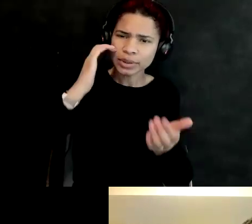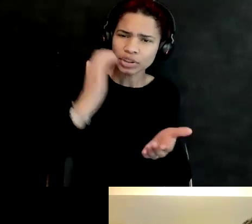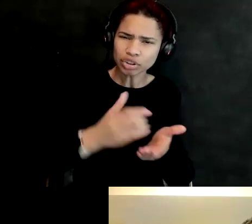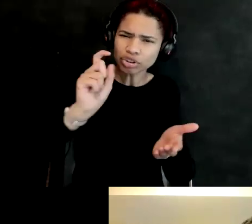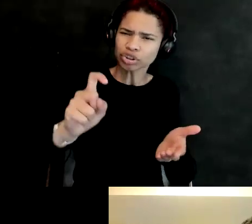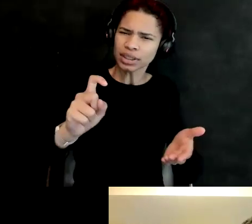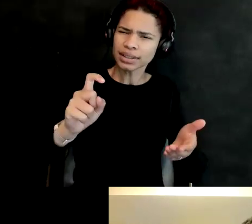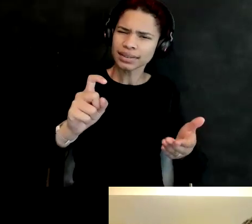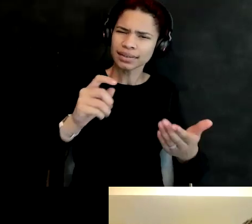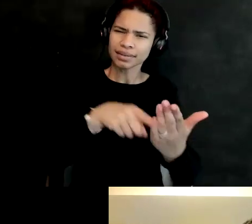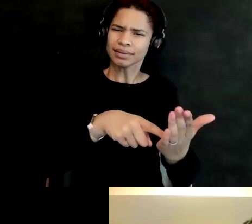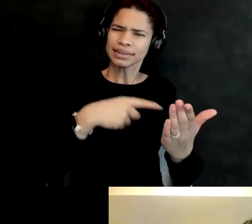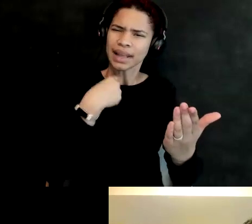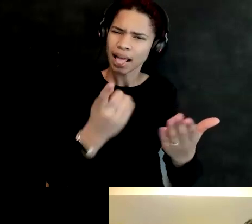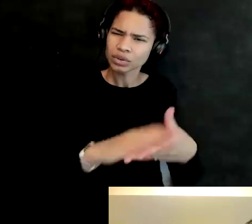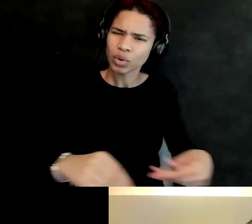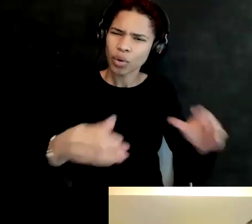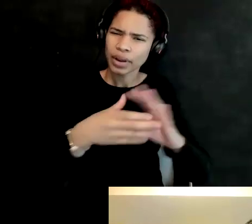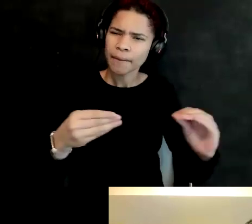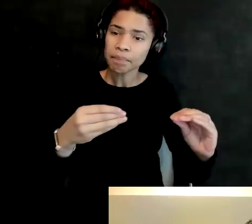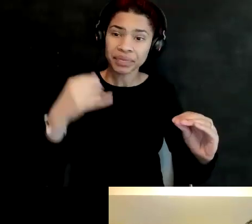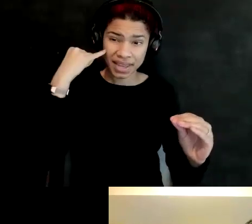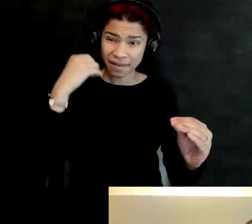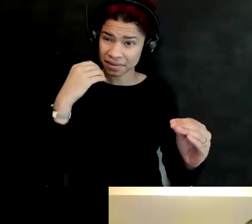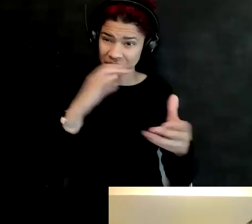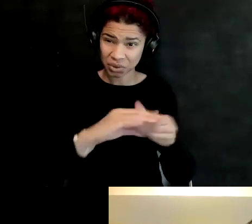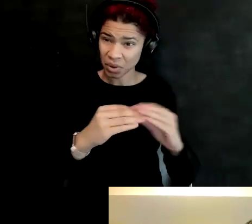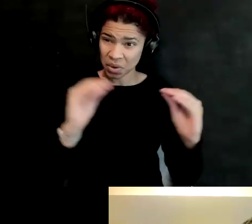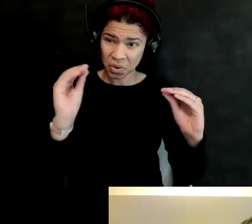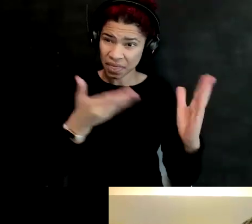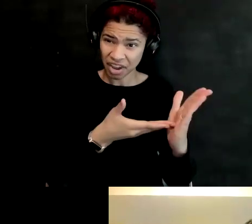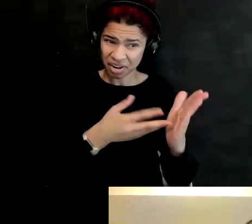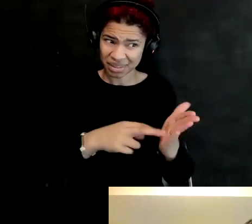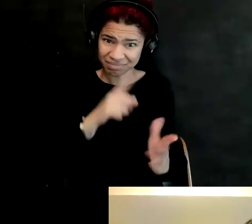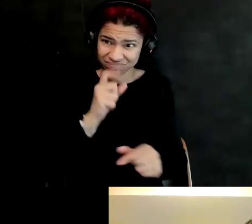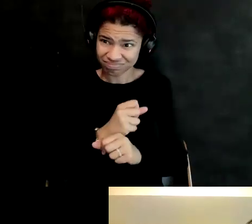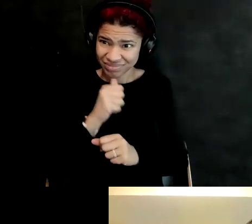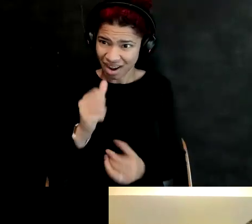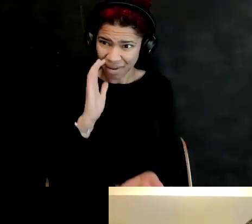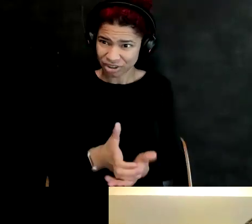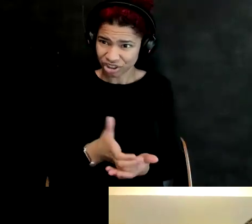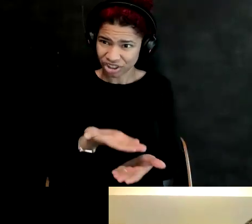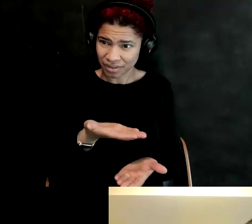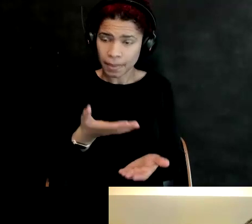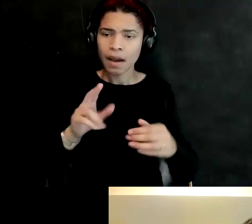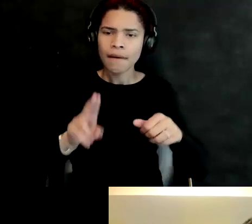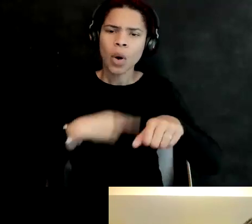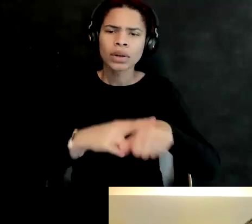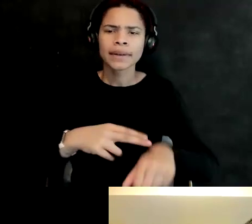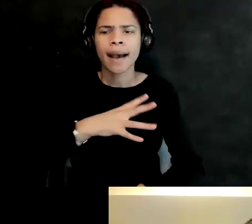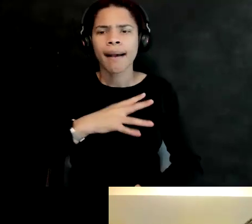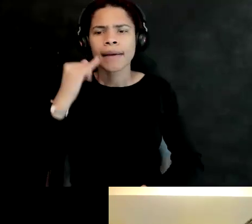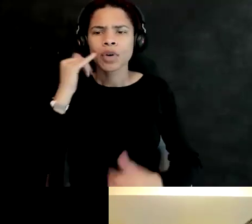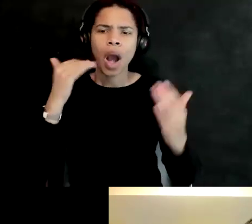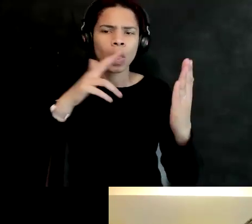a story. And I think if a picture doesn't tell a story, then it's not a picture. Of course, it's all right if you want to paint